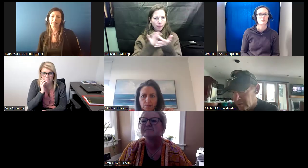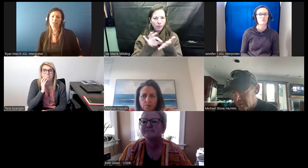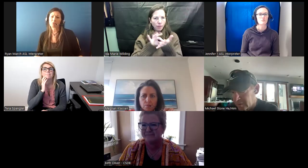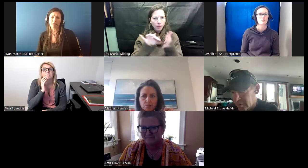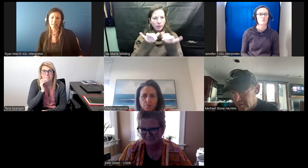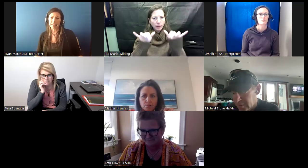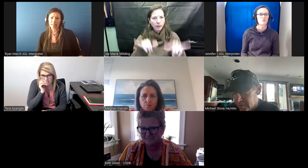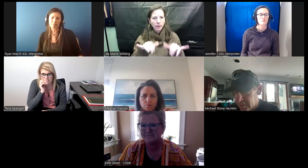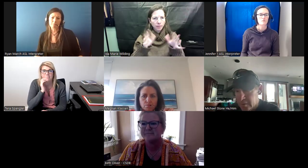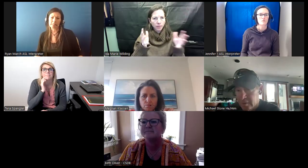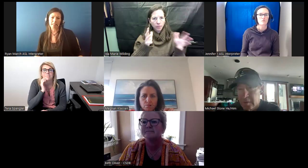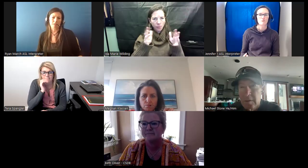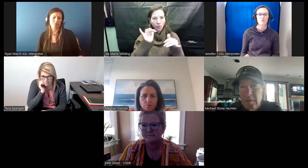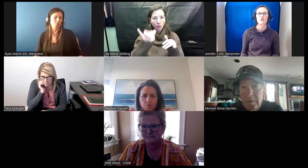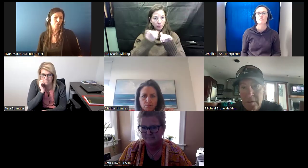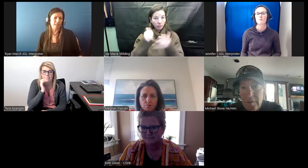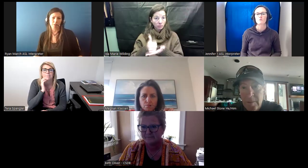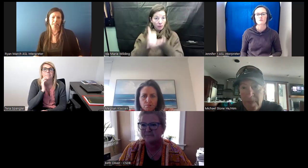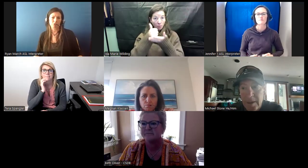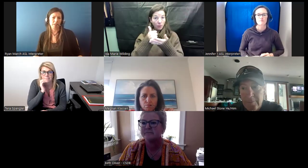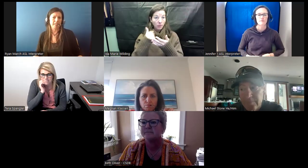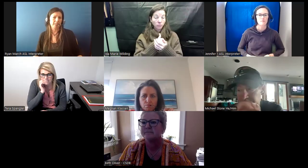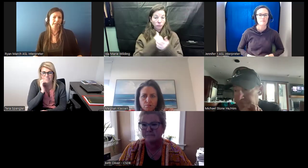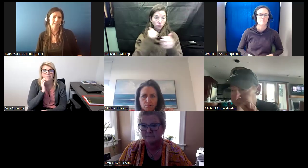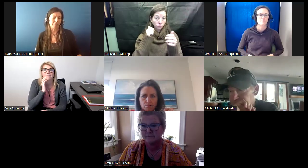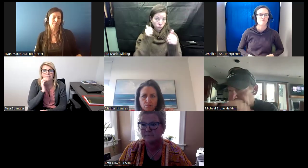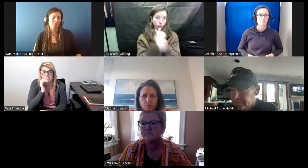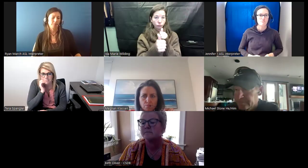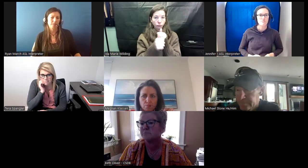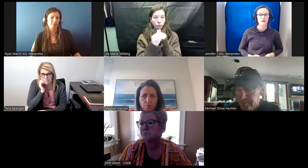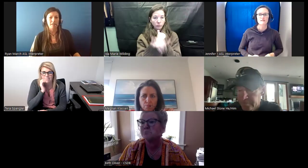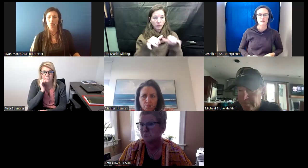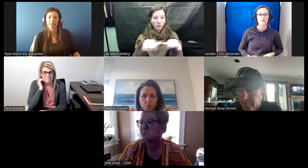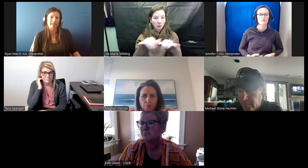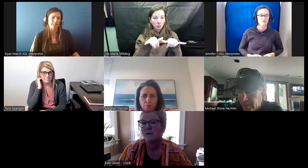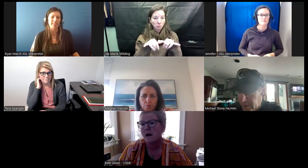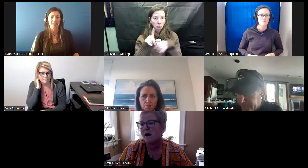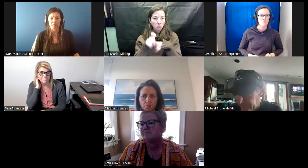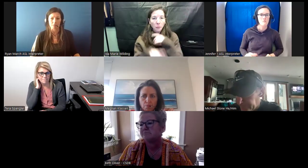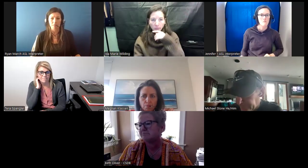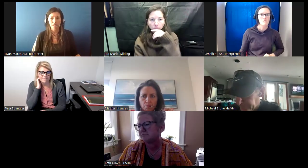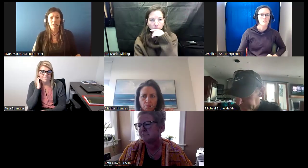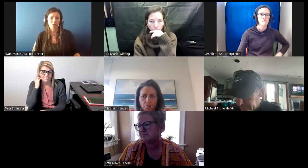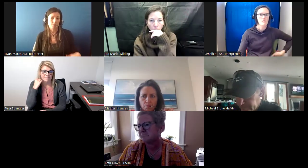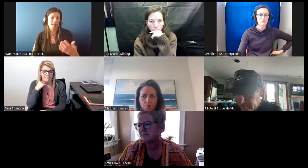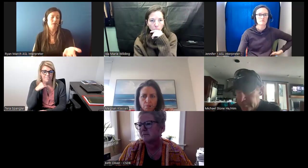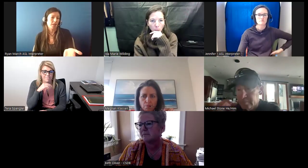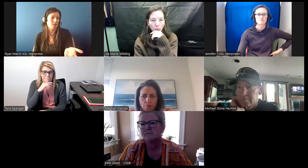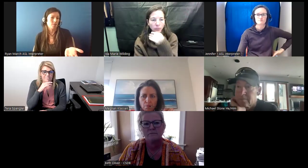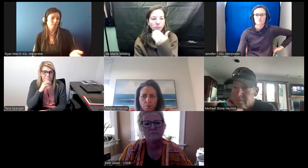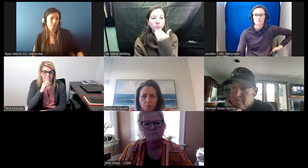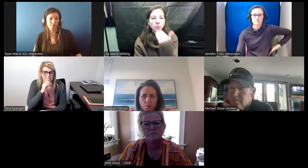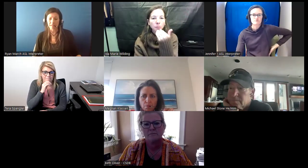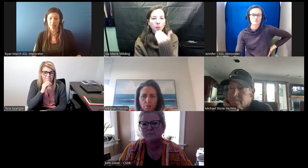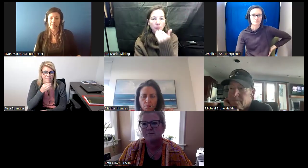like electronic, like it can be like you've moved into electronic payroll accounting system. So maybe that will